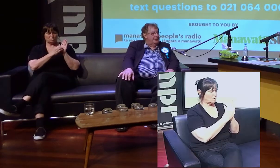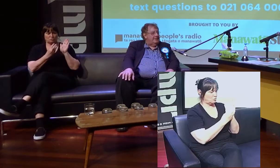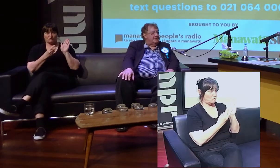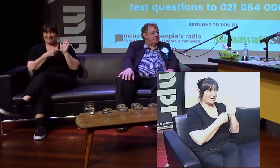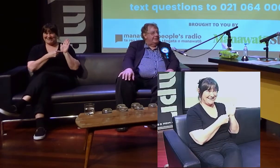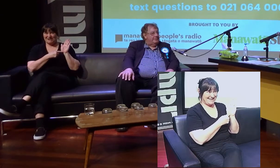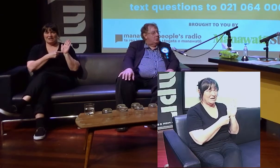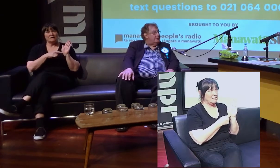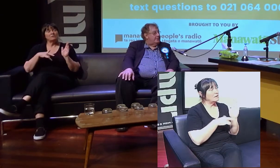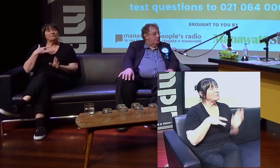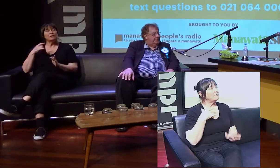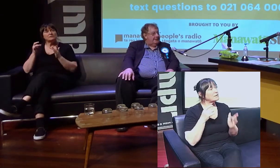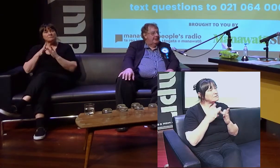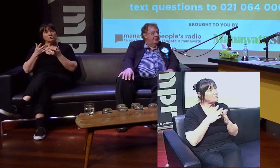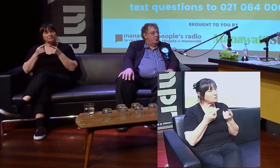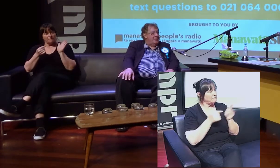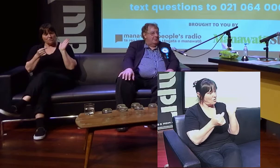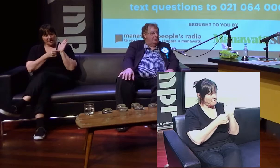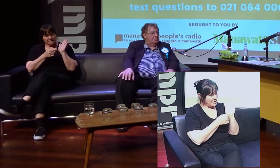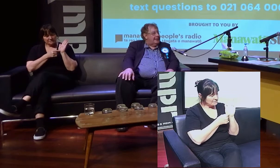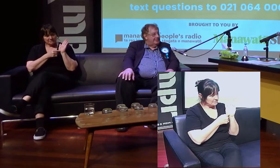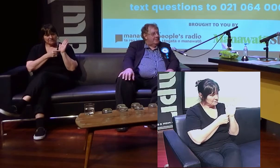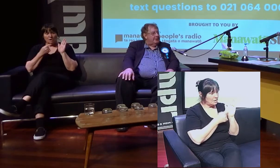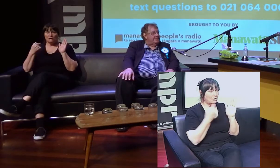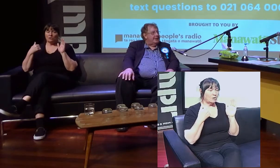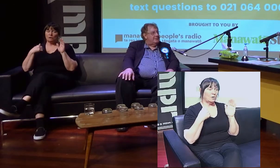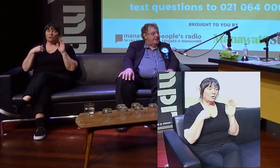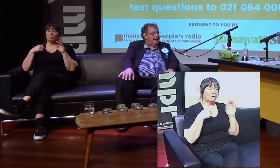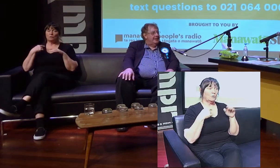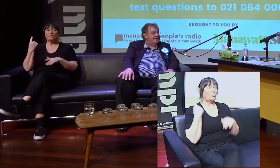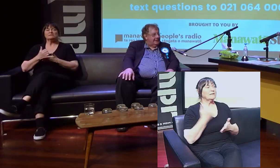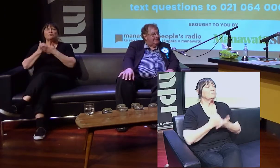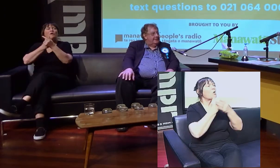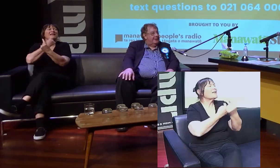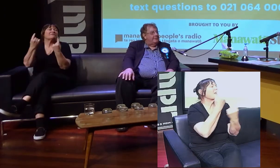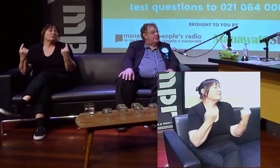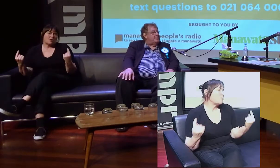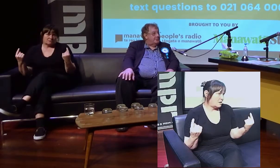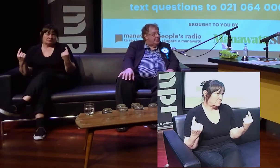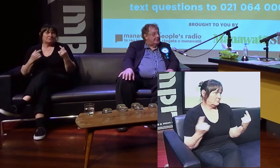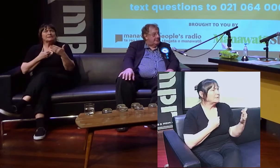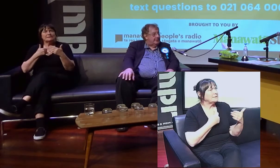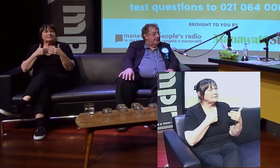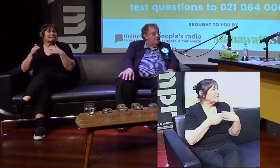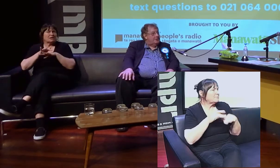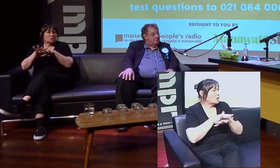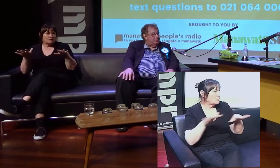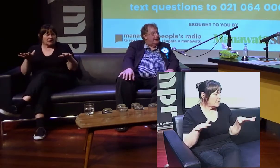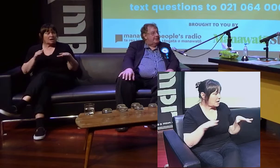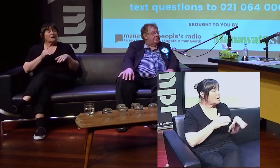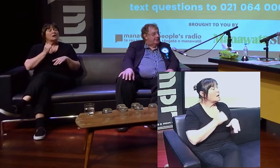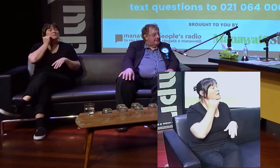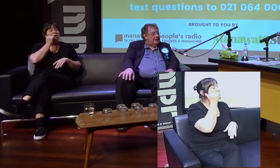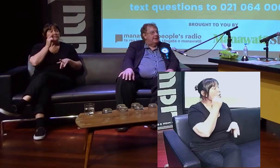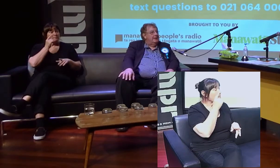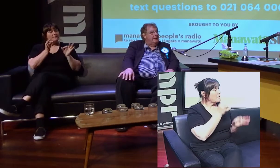we believe it's very important to uphold that. We uphold everybody, no matter who they are. Tangata Whenua have a very special place in New Zealand. We support that,